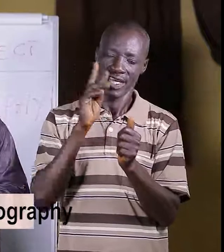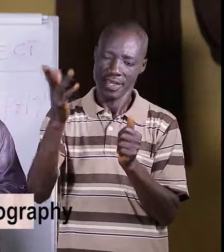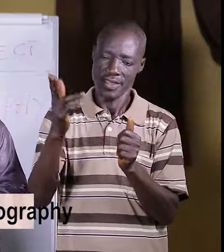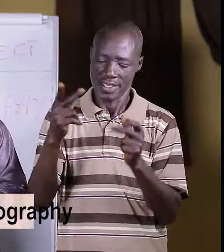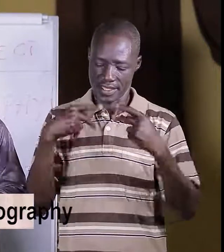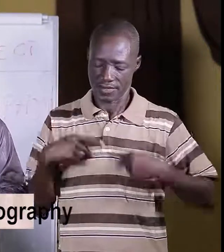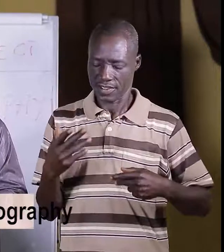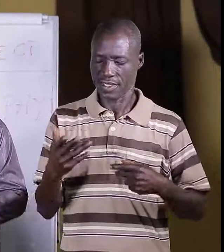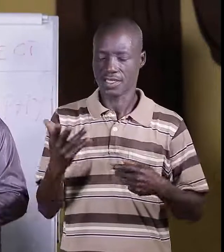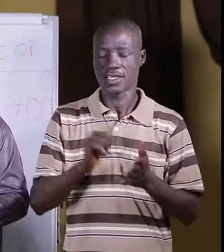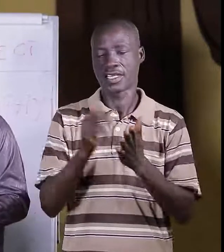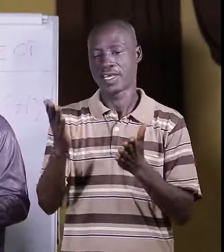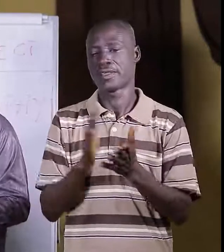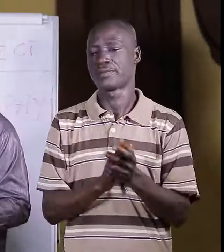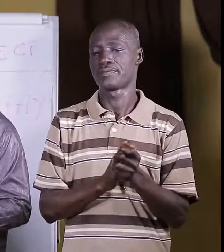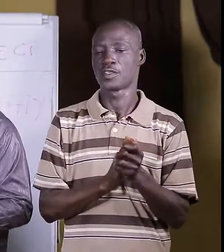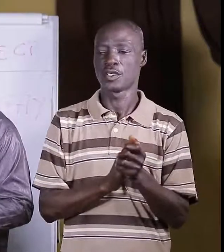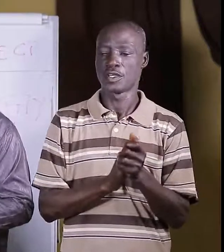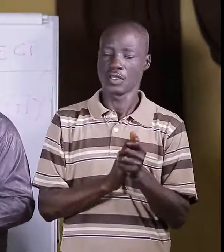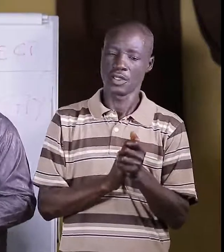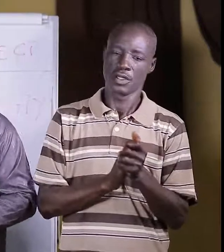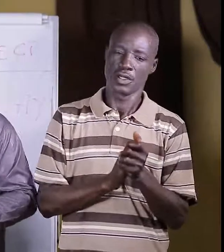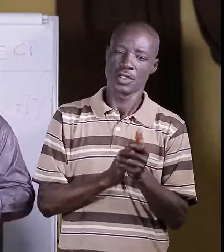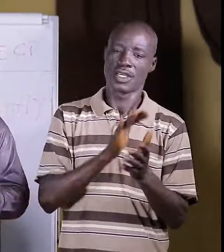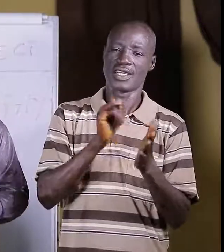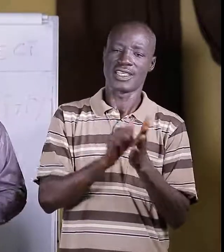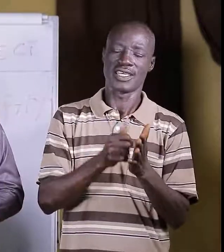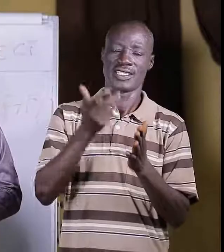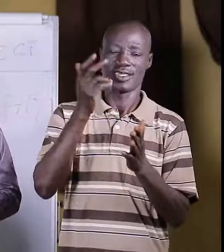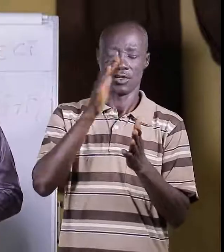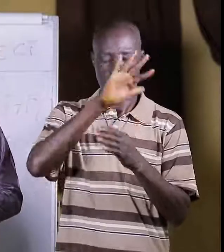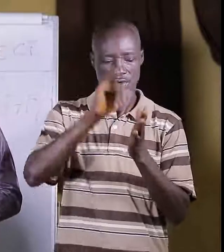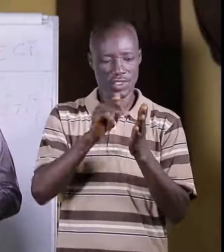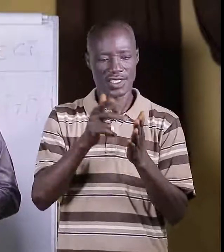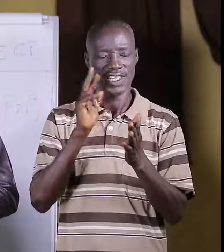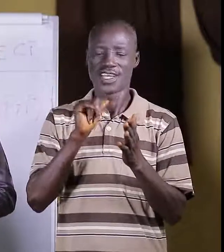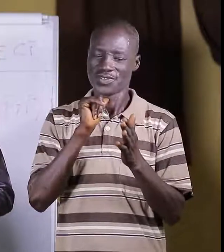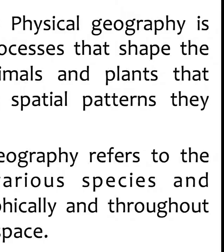physical things are not evenly distributed.